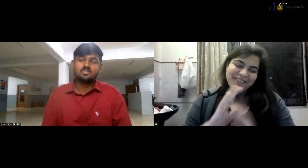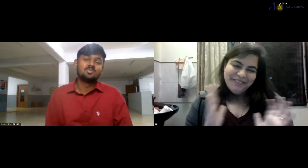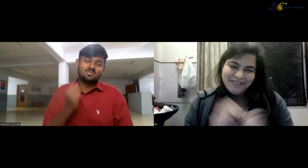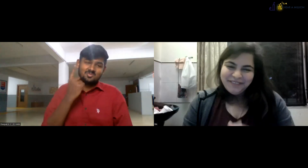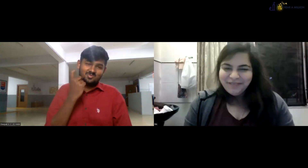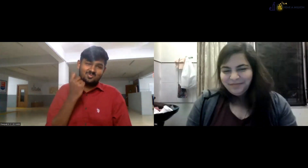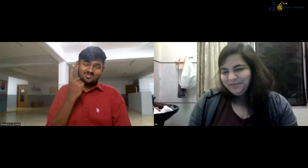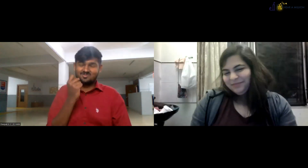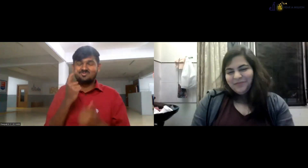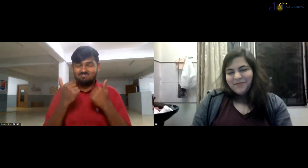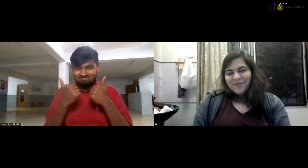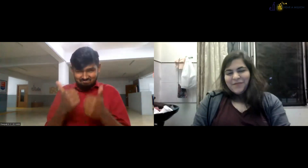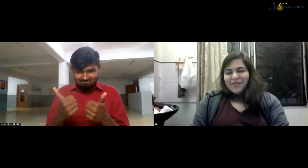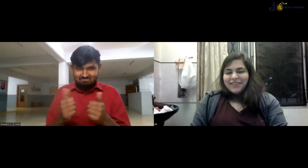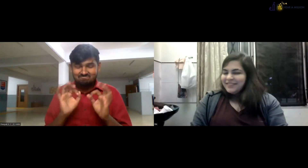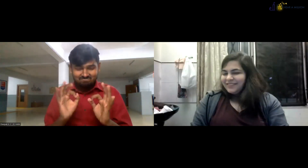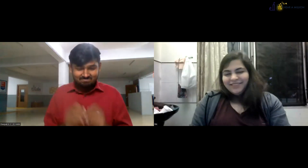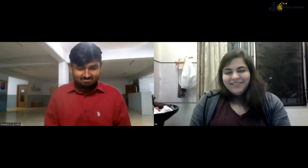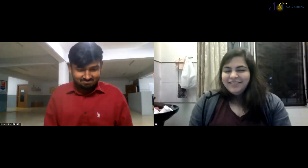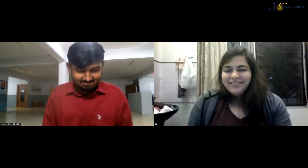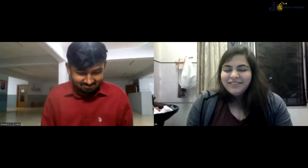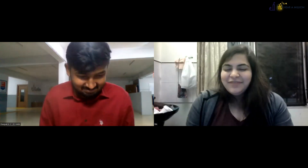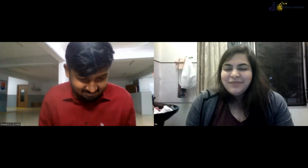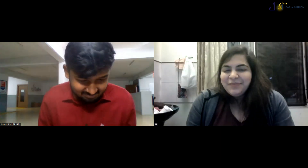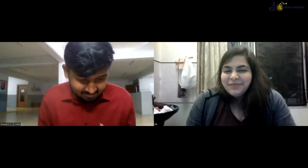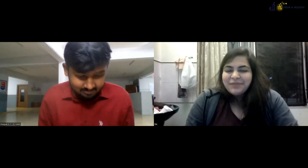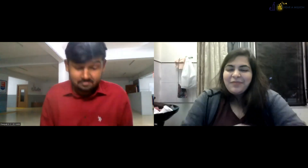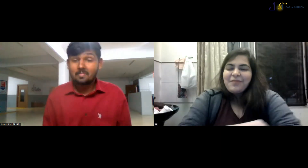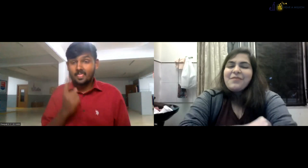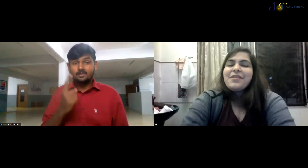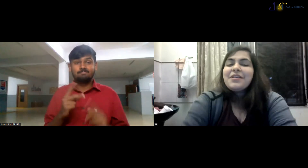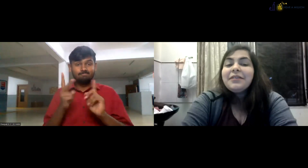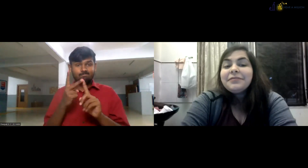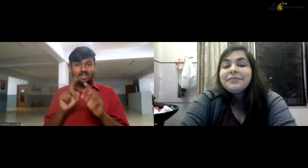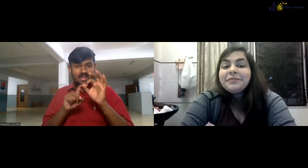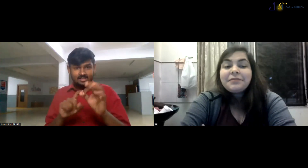yeah, the topmost place is Goa for me. Okay, understood. Great.